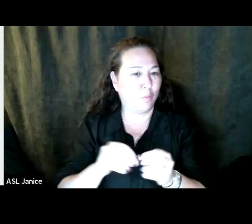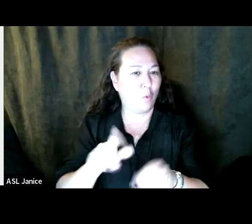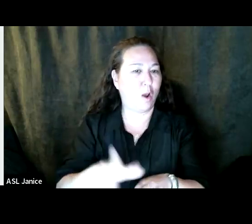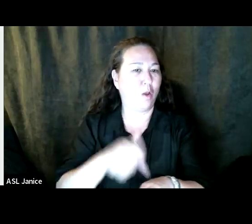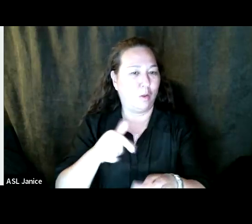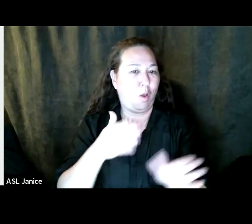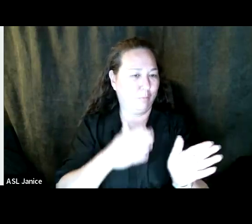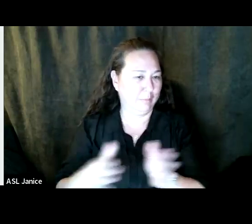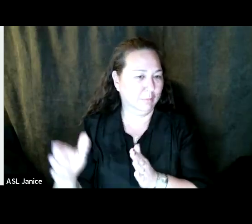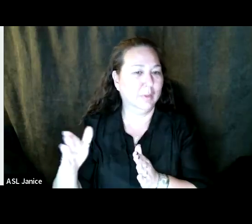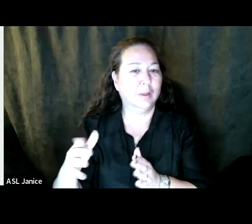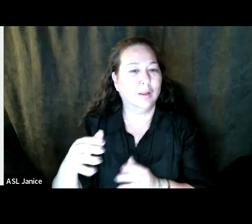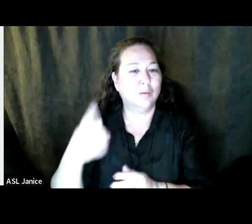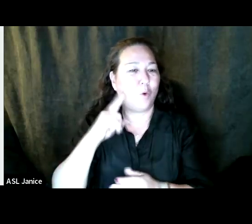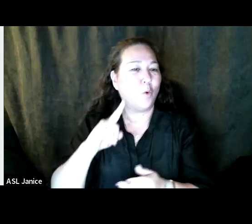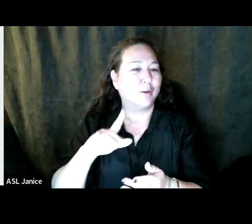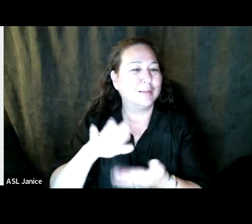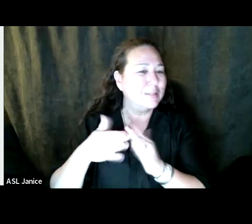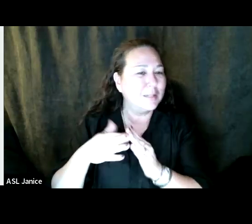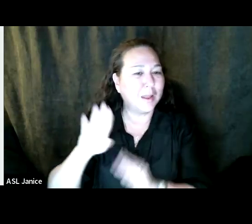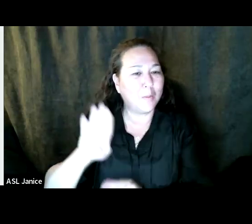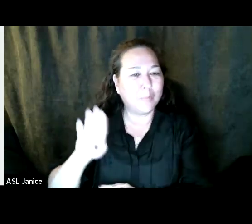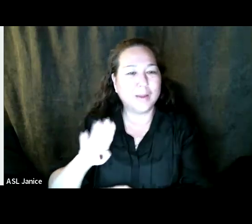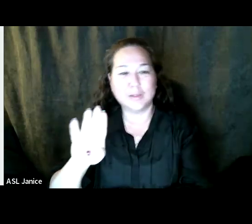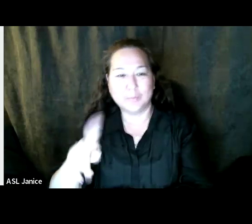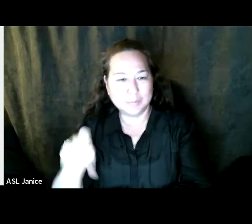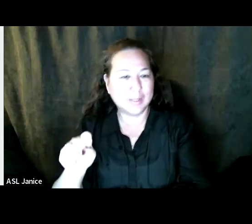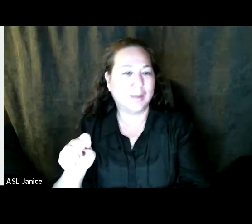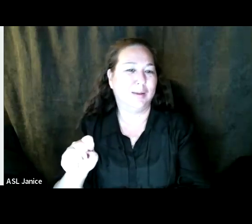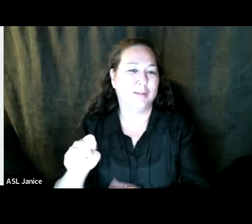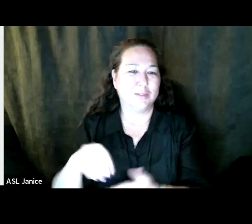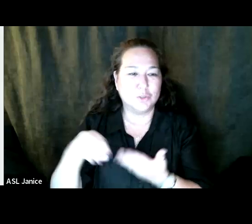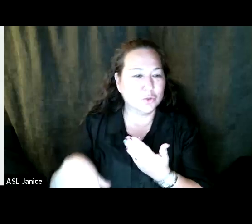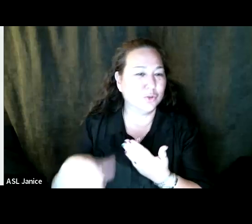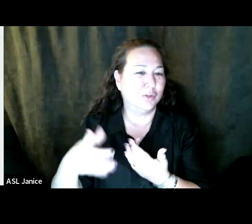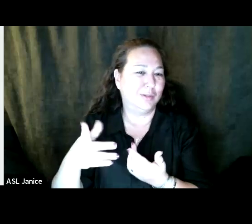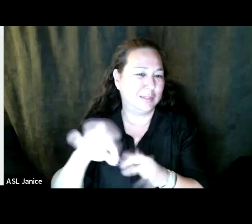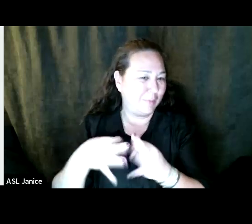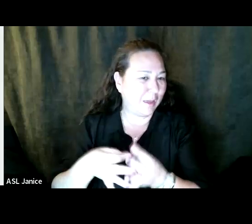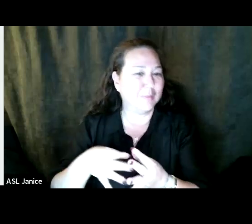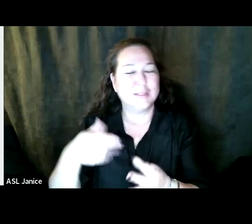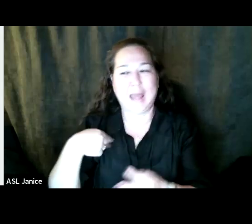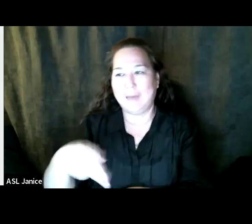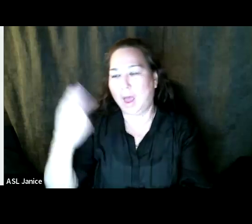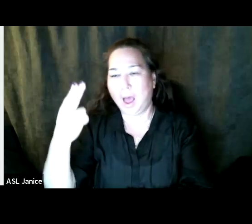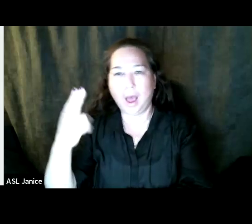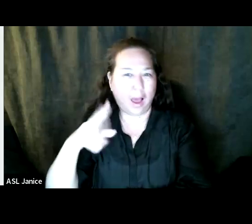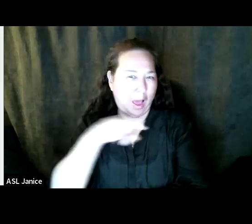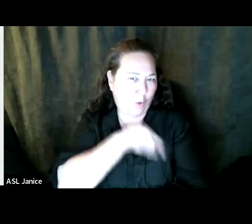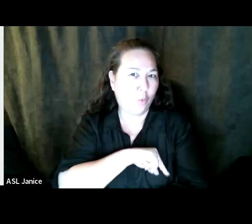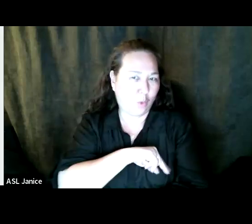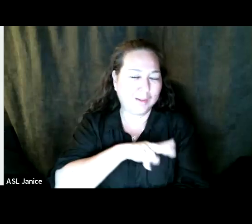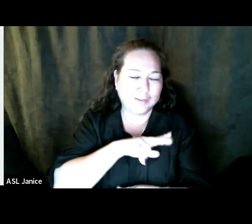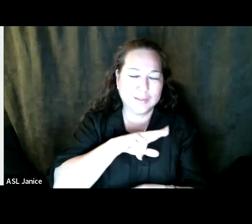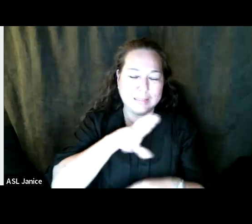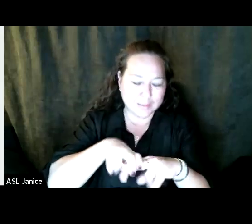student experience. We would be increasing access to high-quality seats,